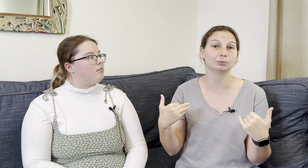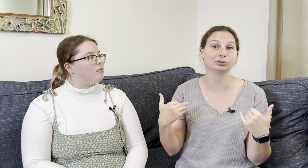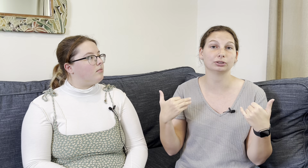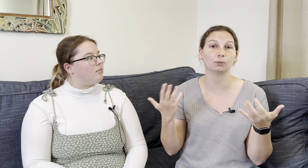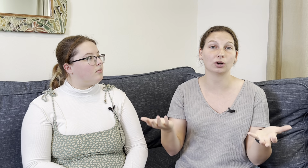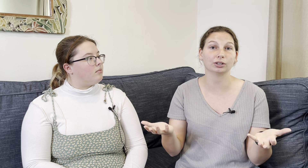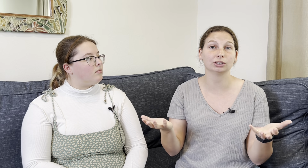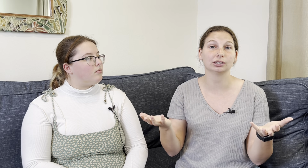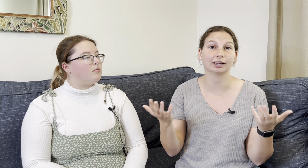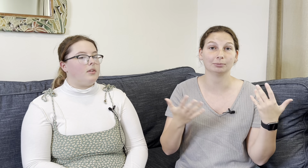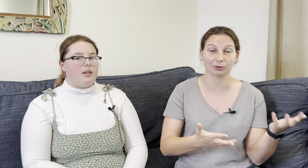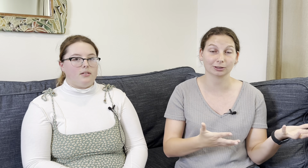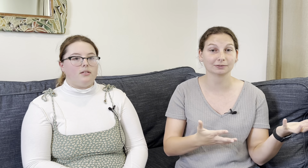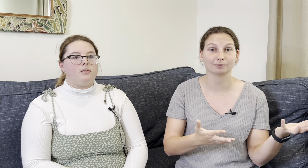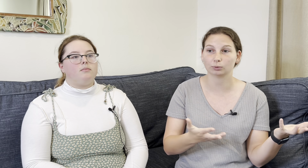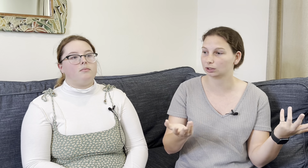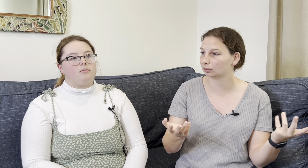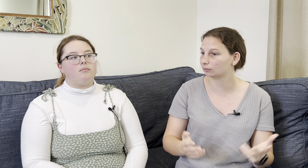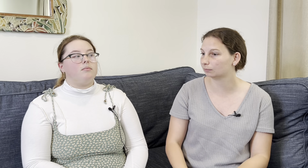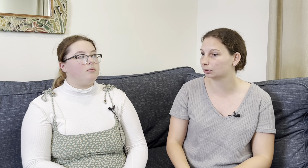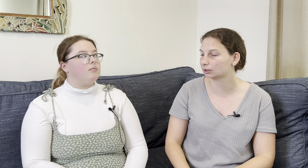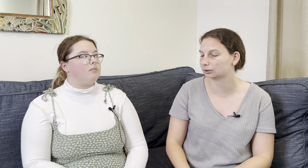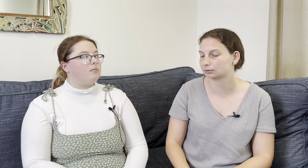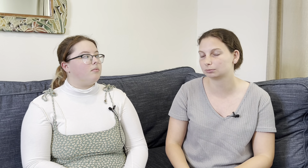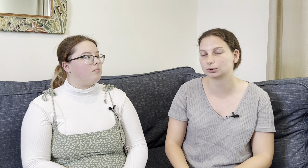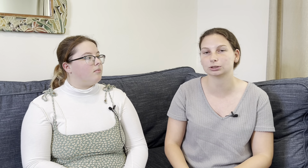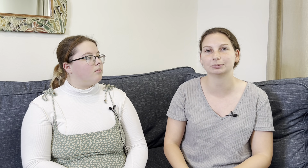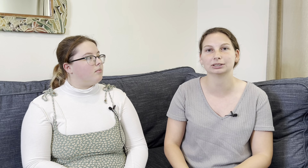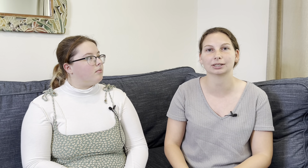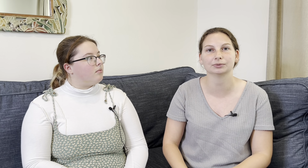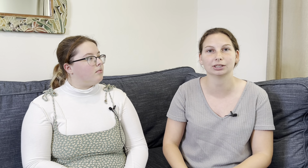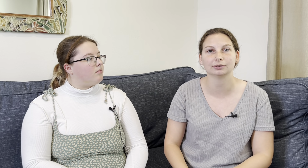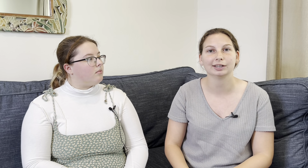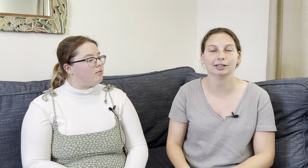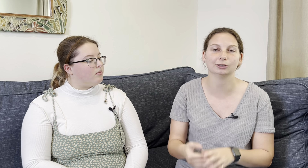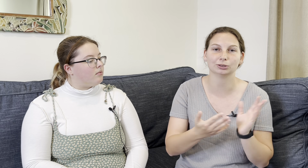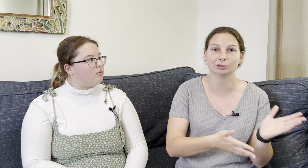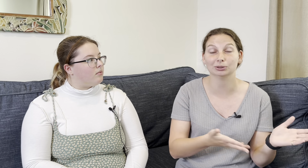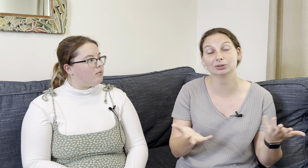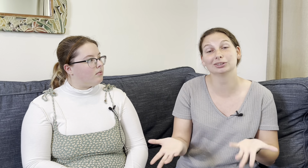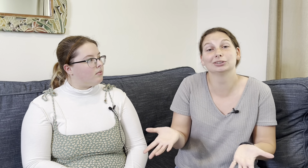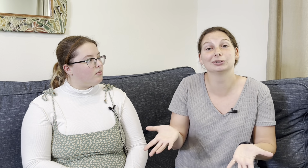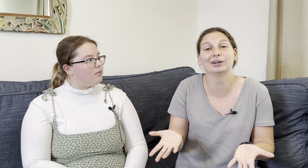mostly water and milk because towards bedtime they either drink milk or they drink water.